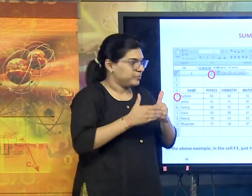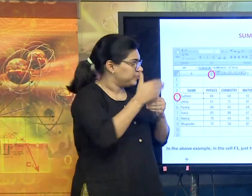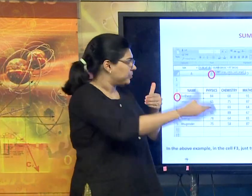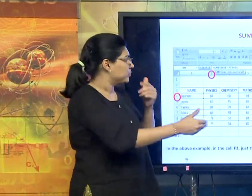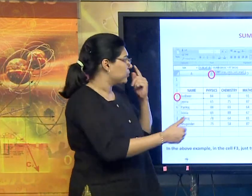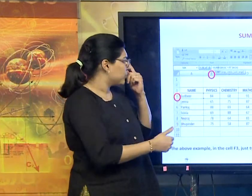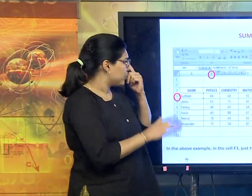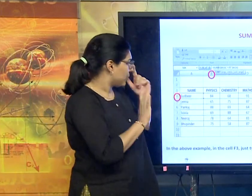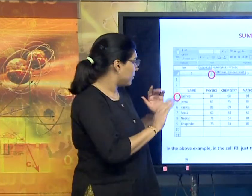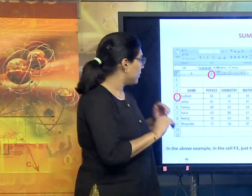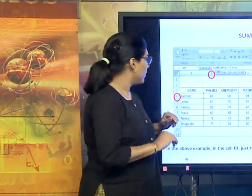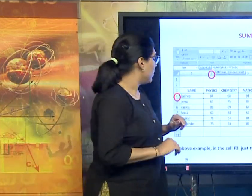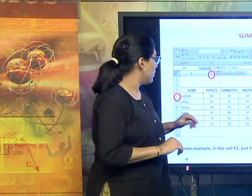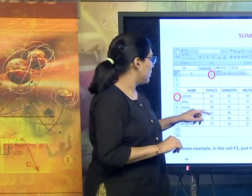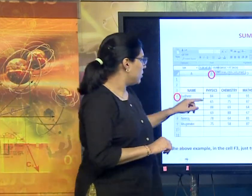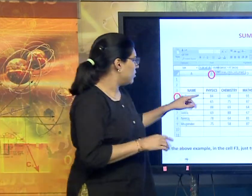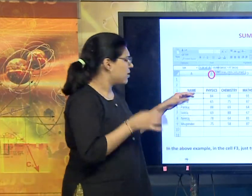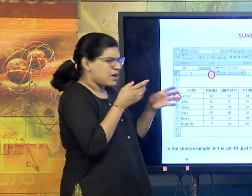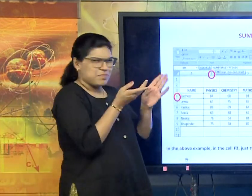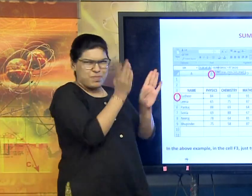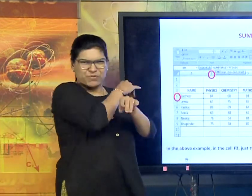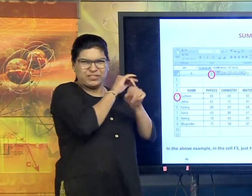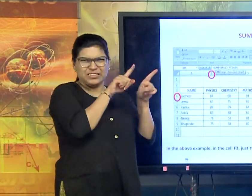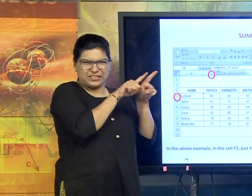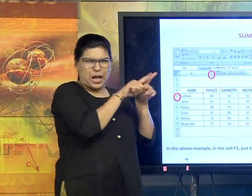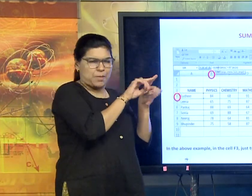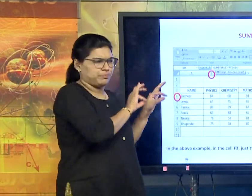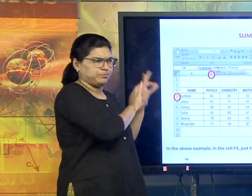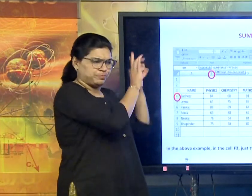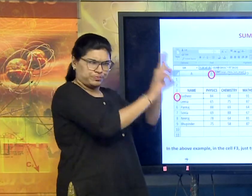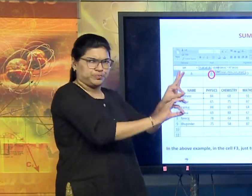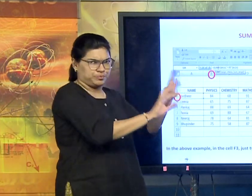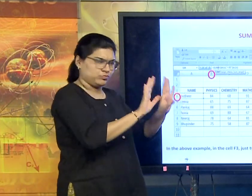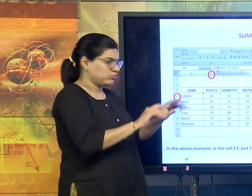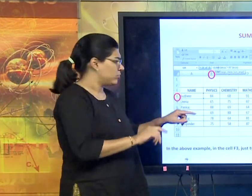the numbers are too small, then you can see the formula here written in red color.